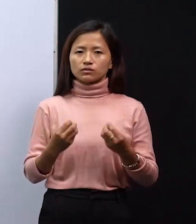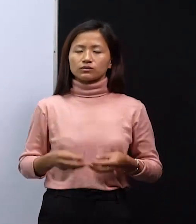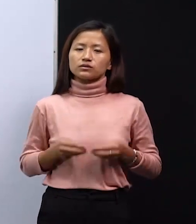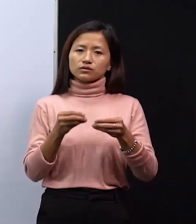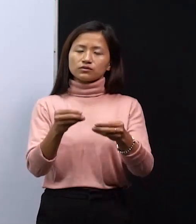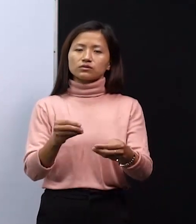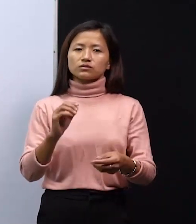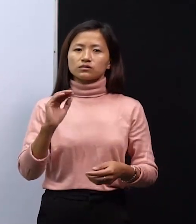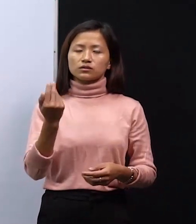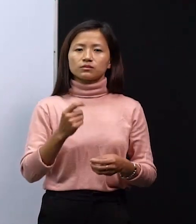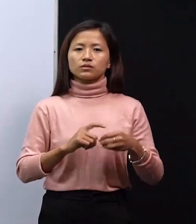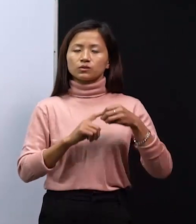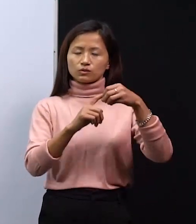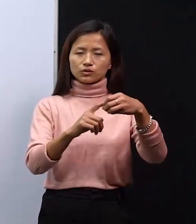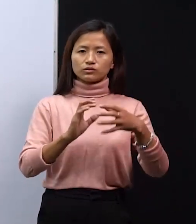some questions.